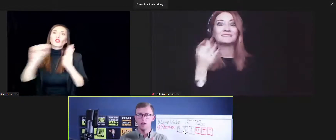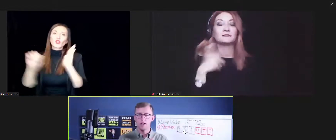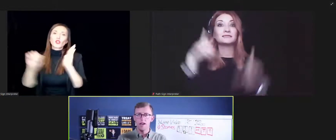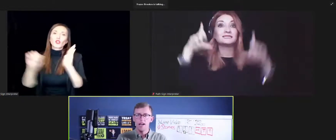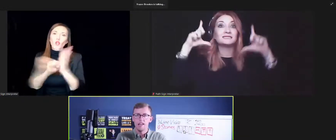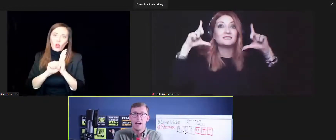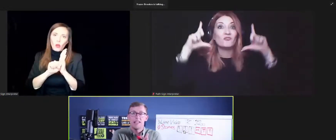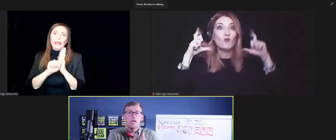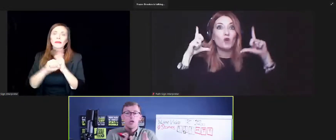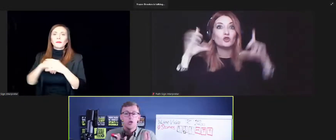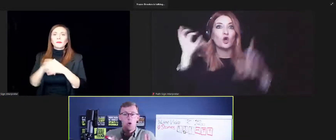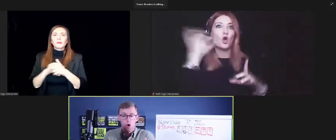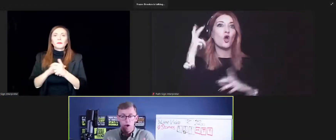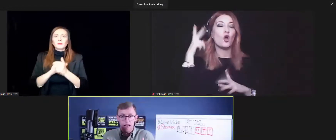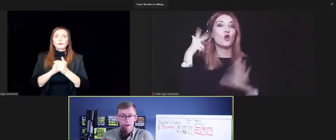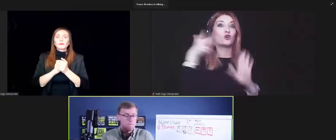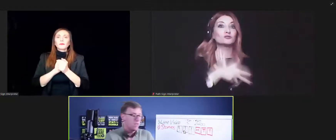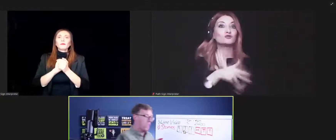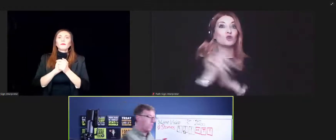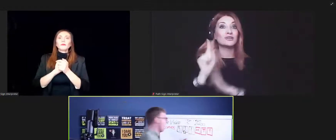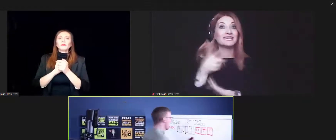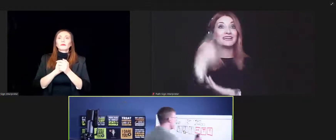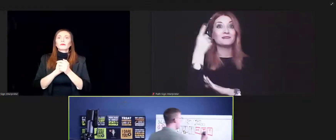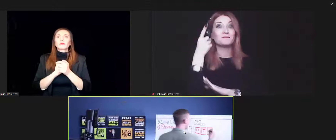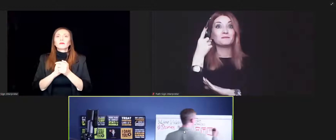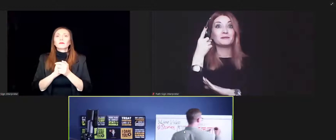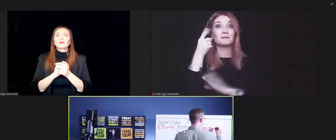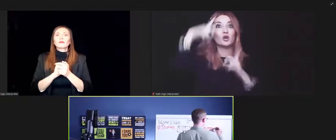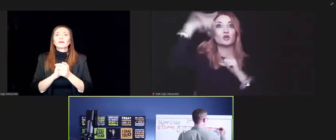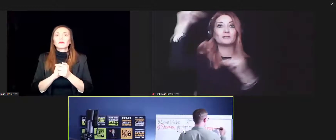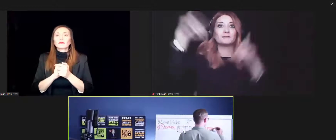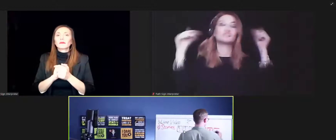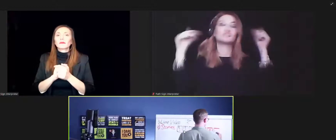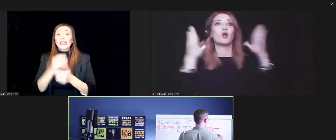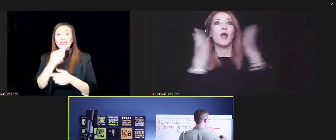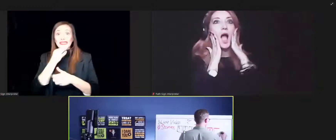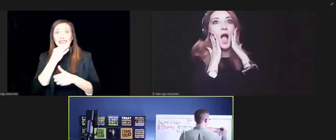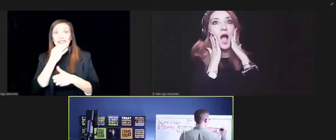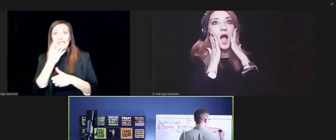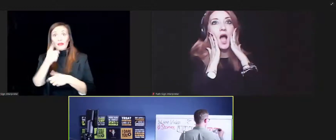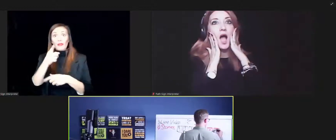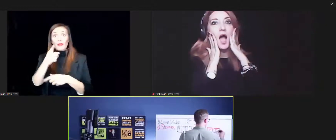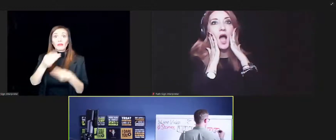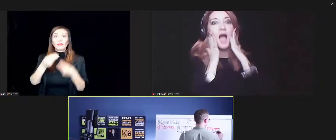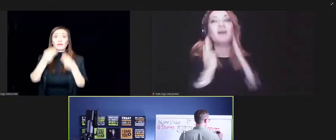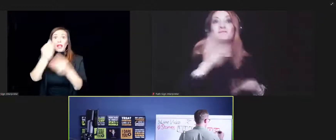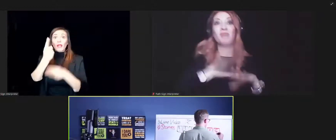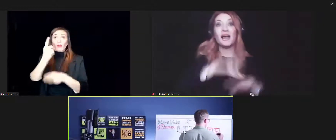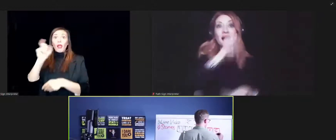hook. Now you tell a story, and then you give the offer.